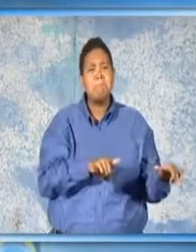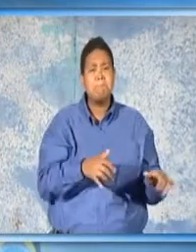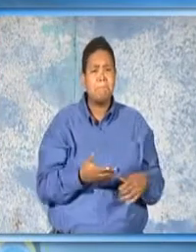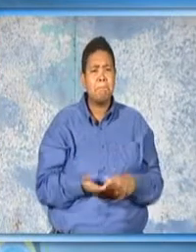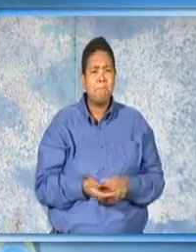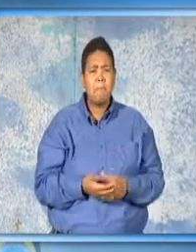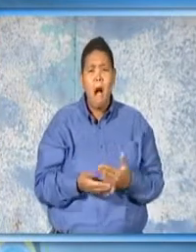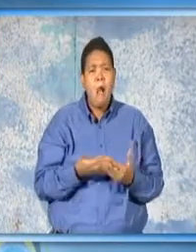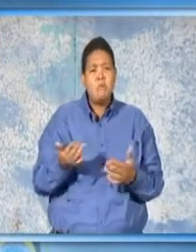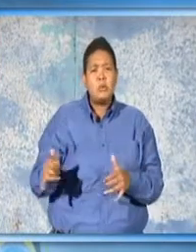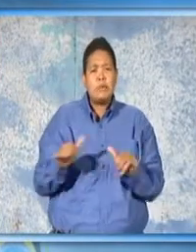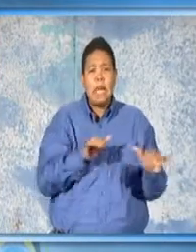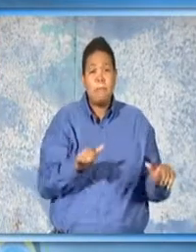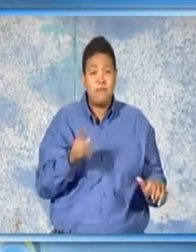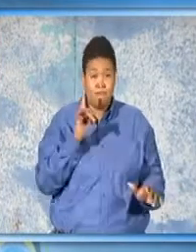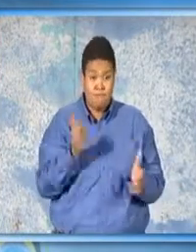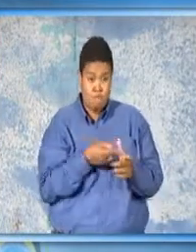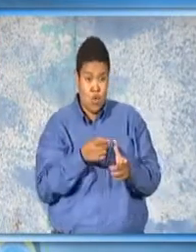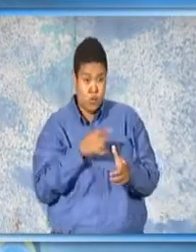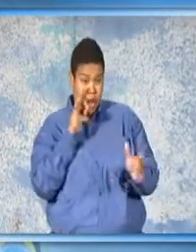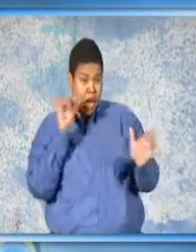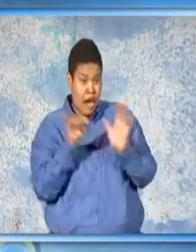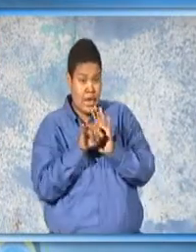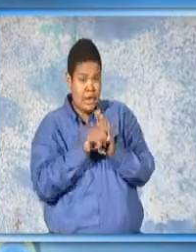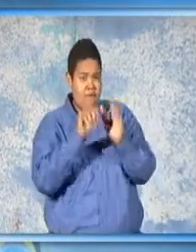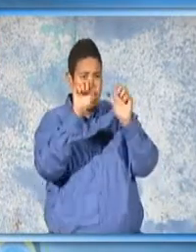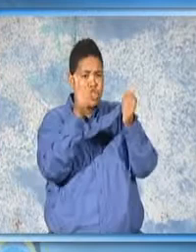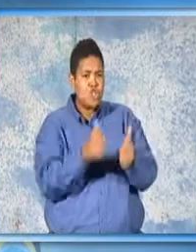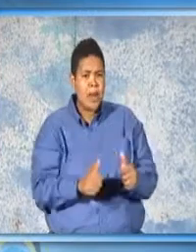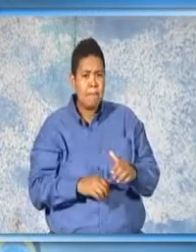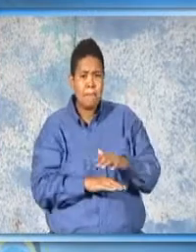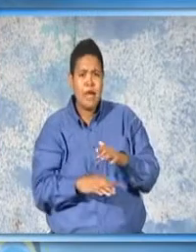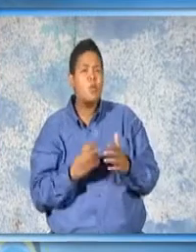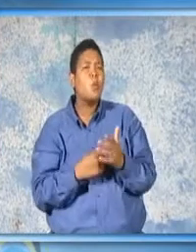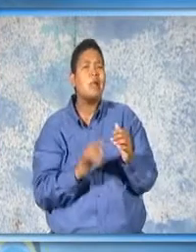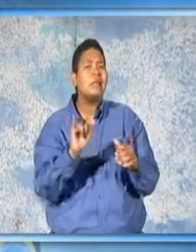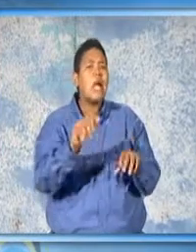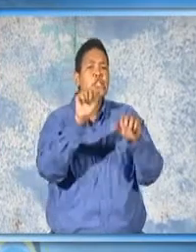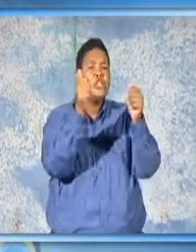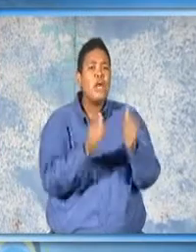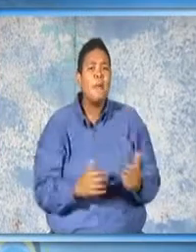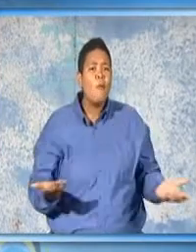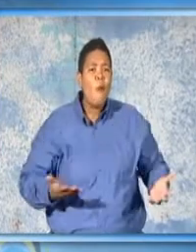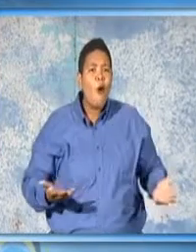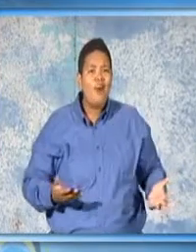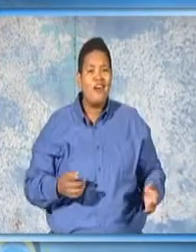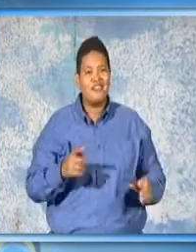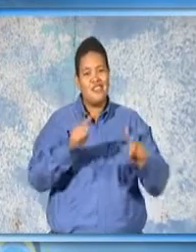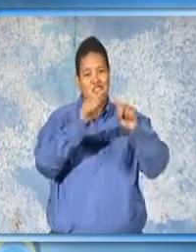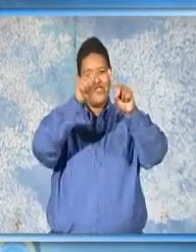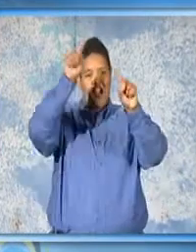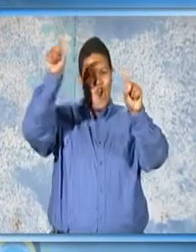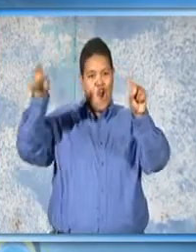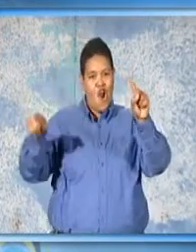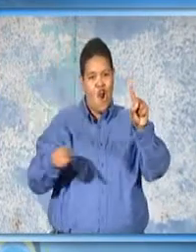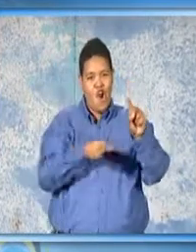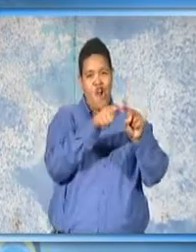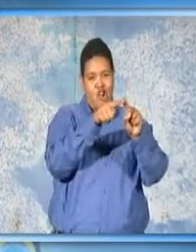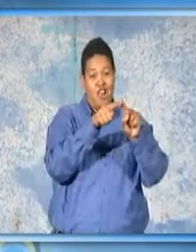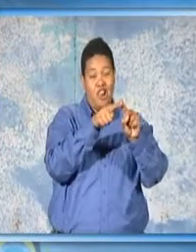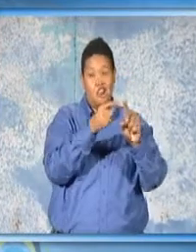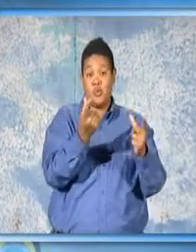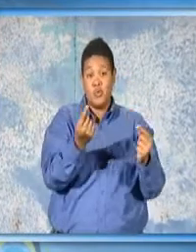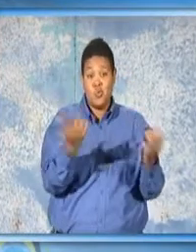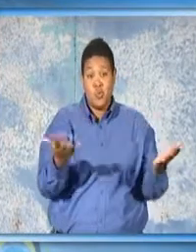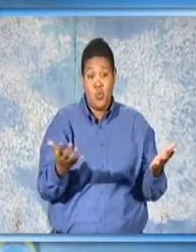First, identify the shape of its base. What is that? It is a circle. So we